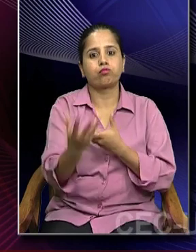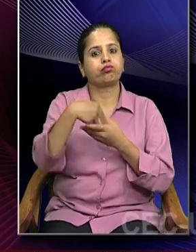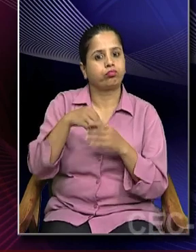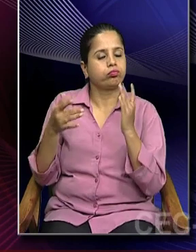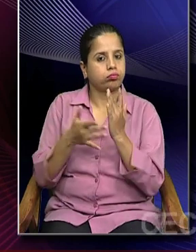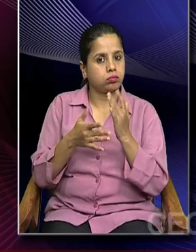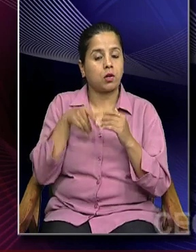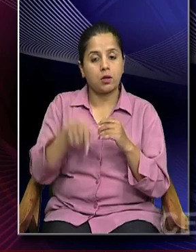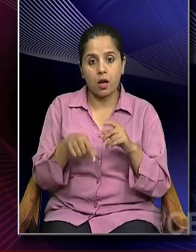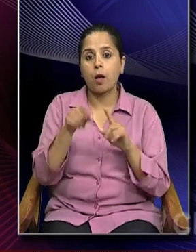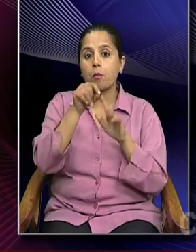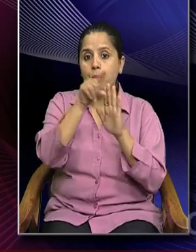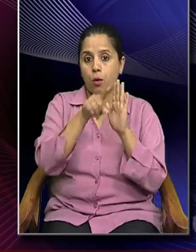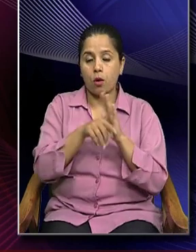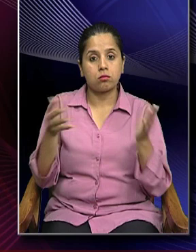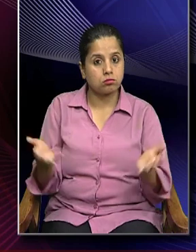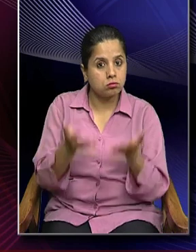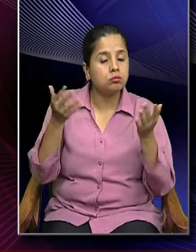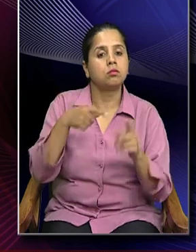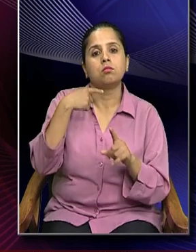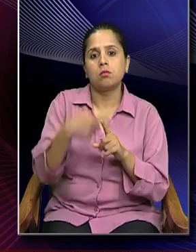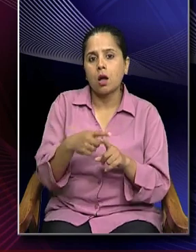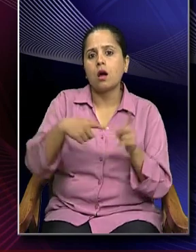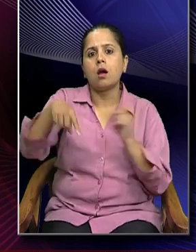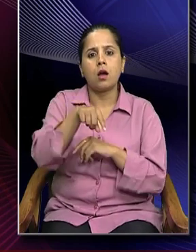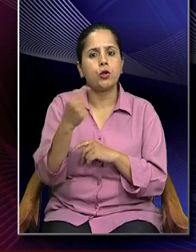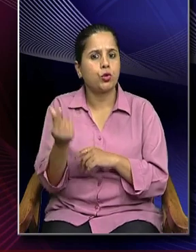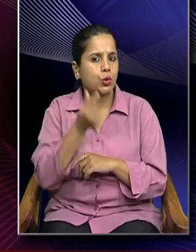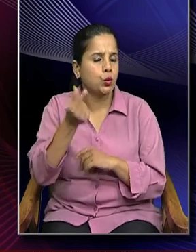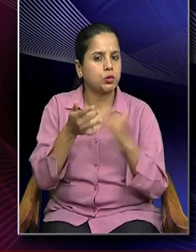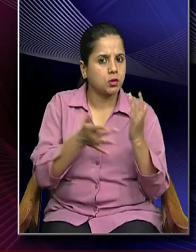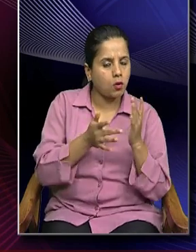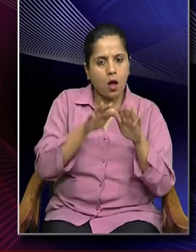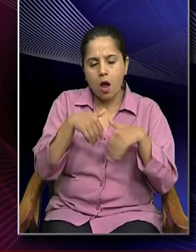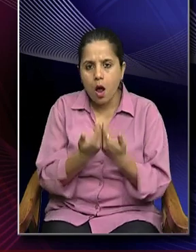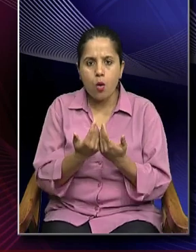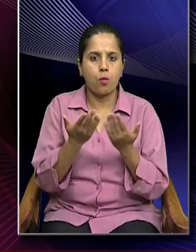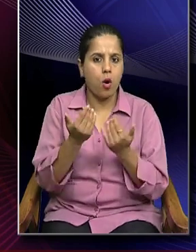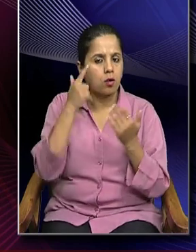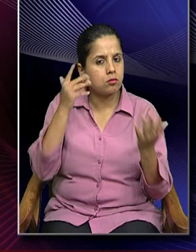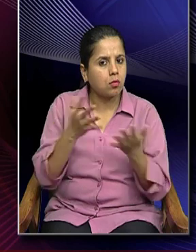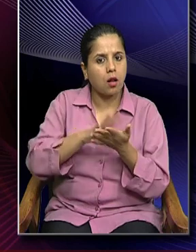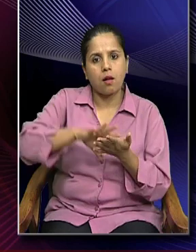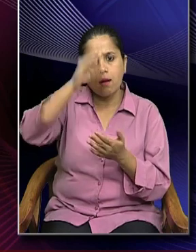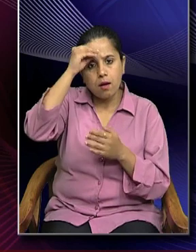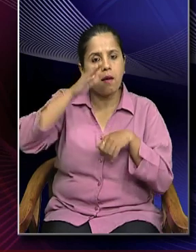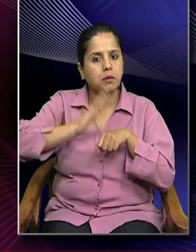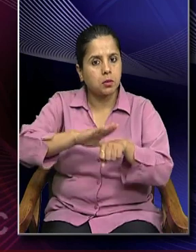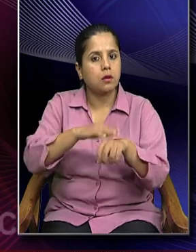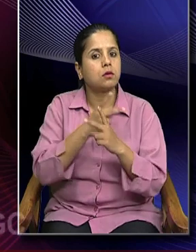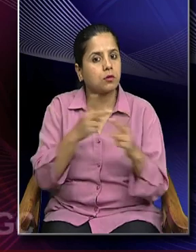The policy promotes and encourages the use of technology to enhance learning